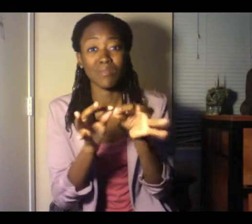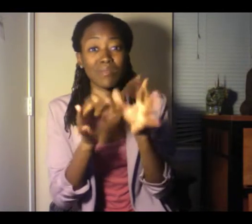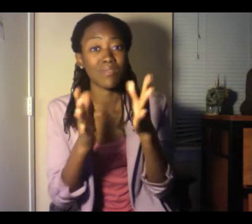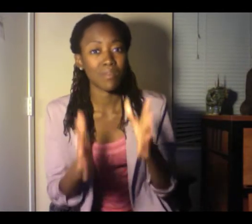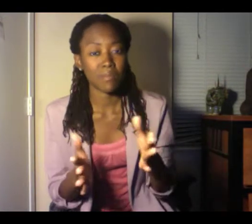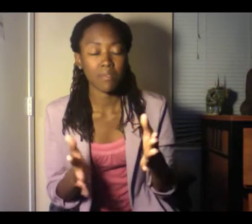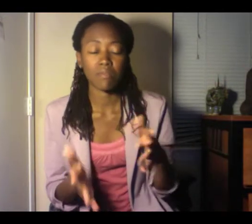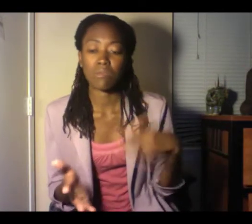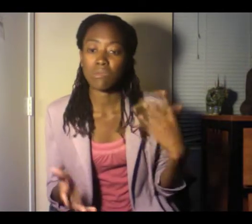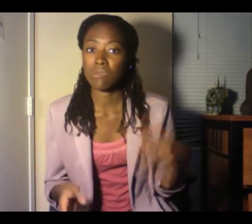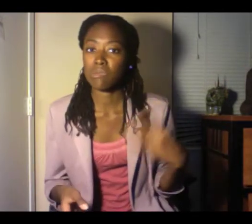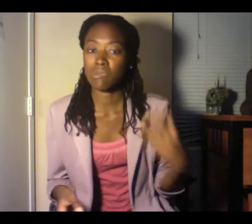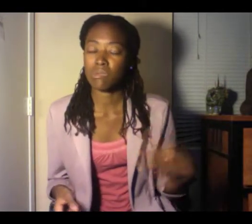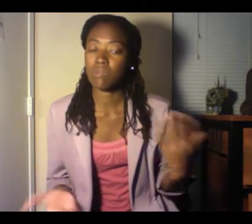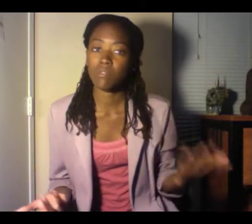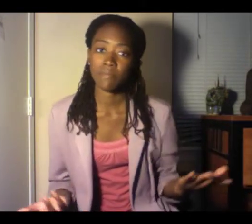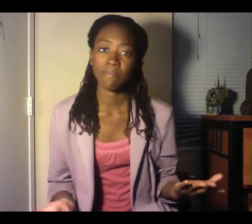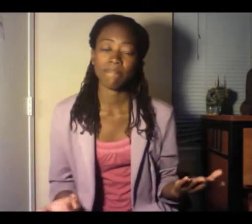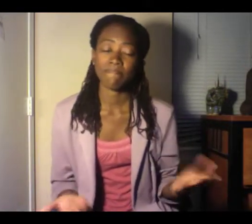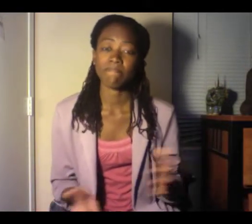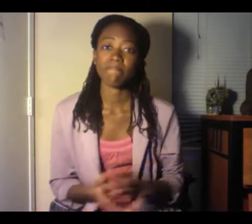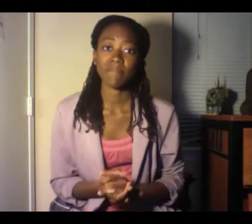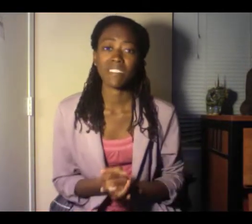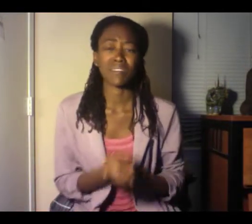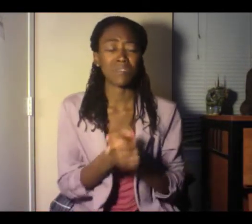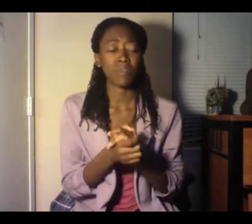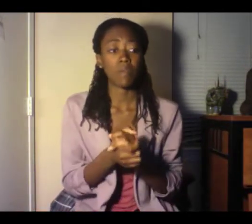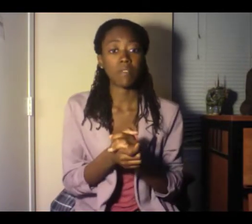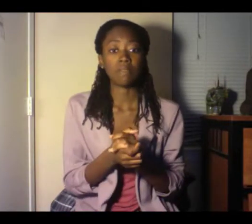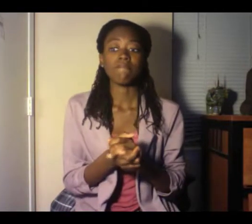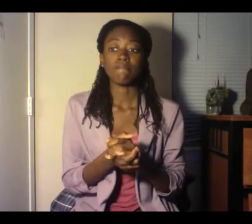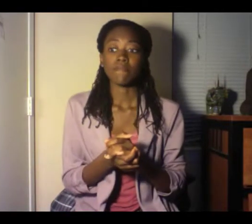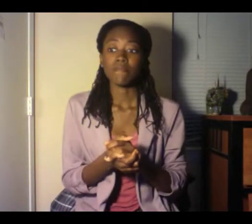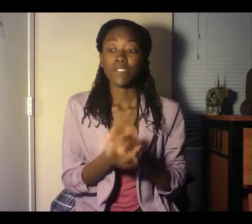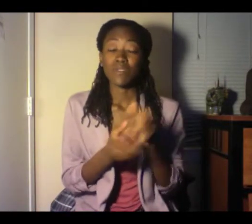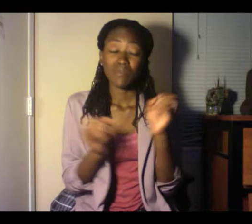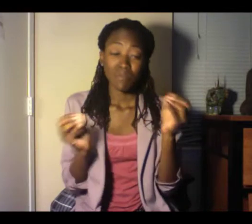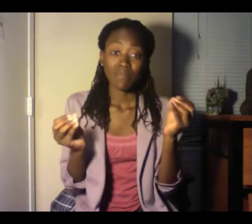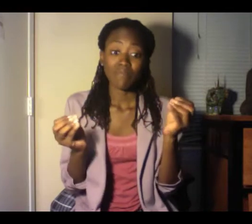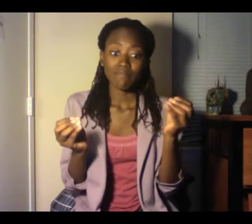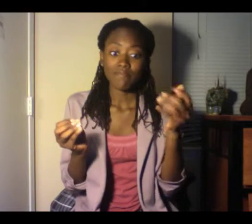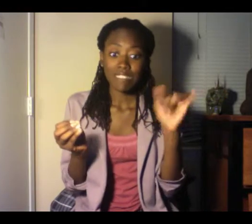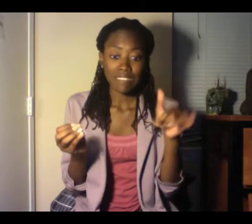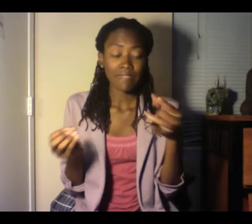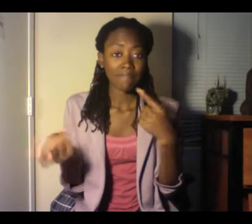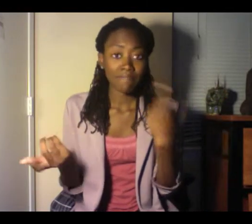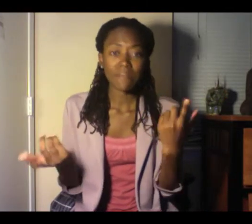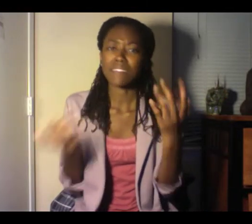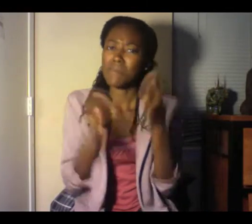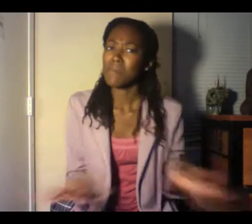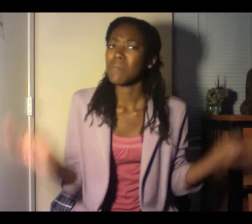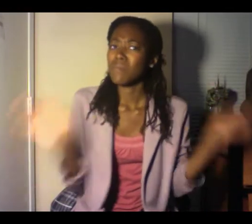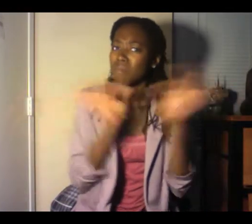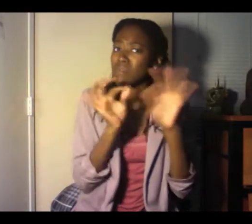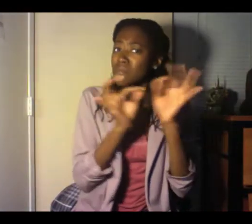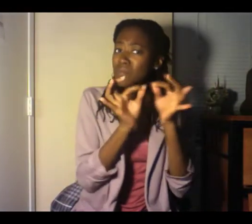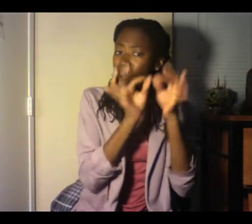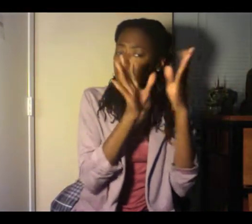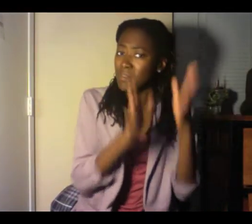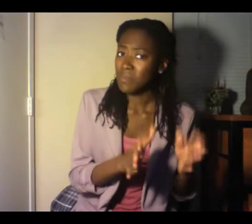or hard of hearing student to be acclimated in the larger group probably experiments to find the most